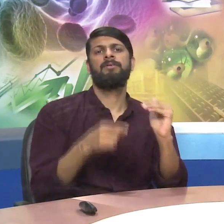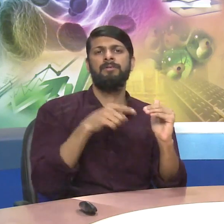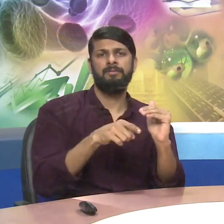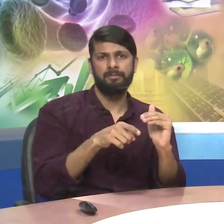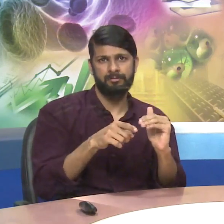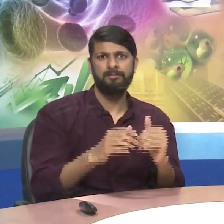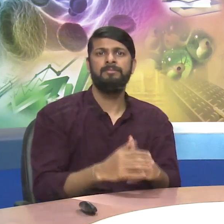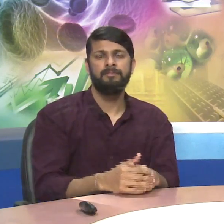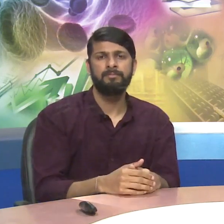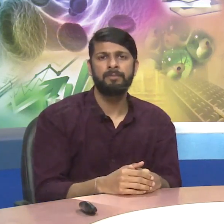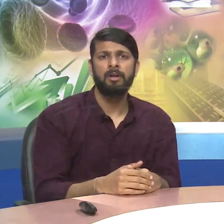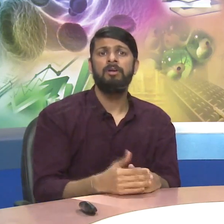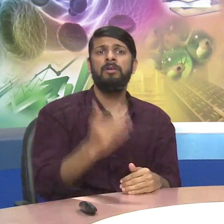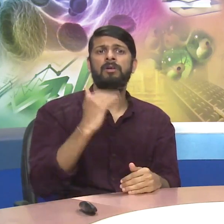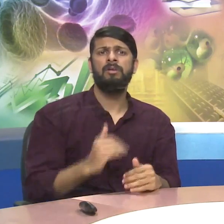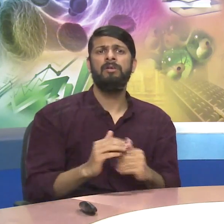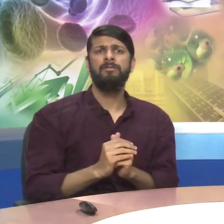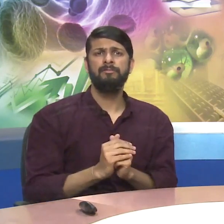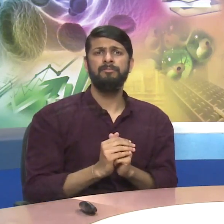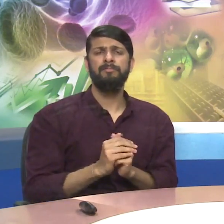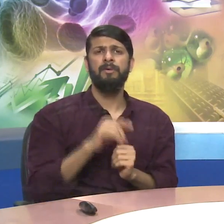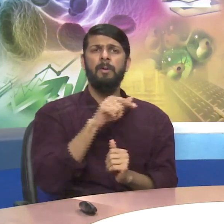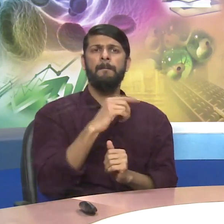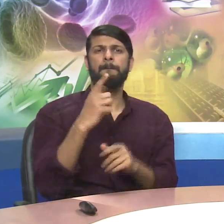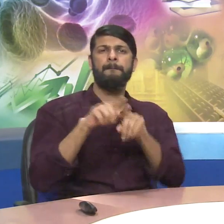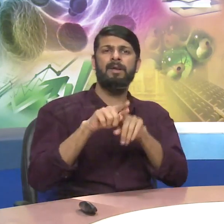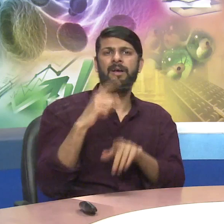Anyone, rich or poor, must be treated equally.